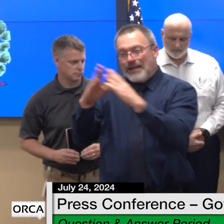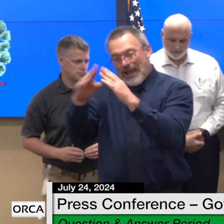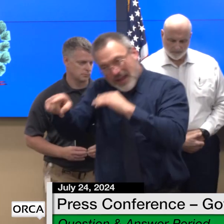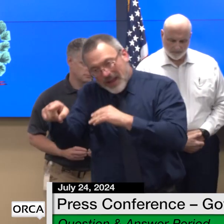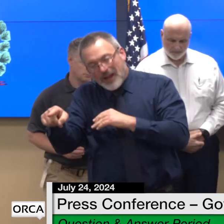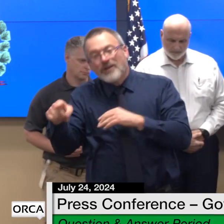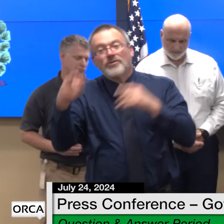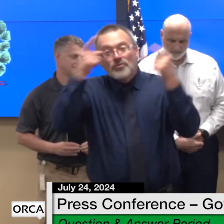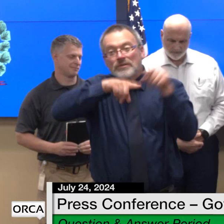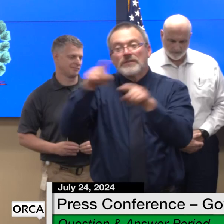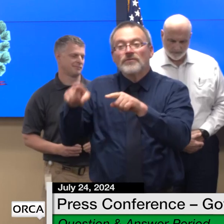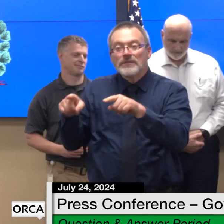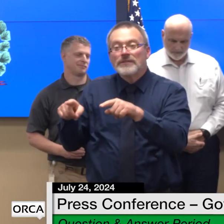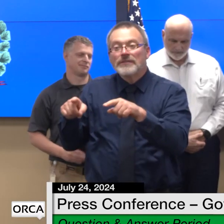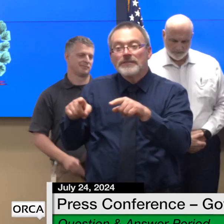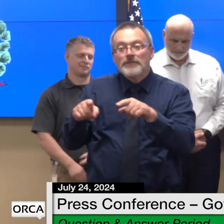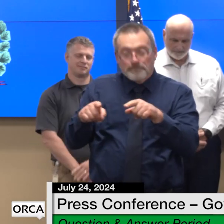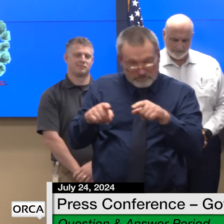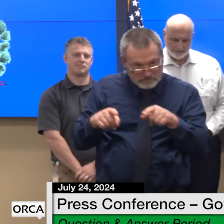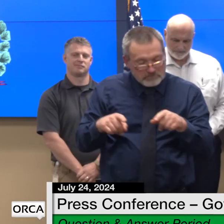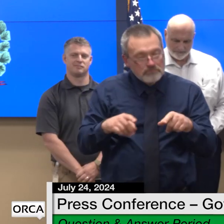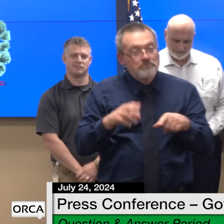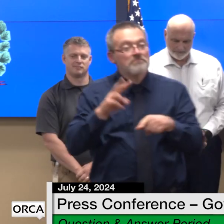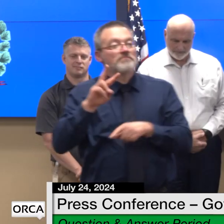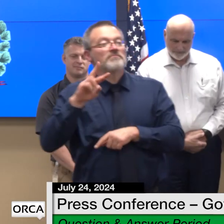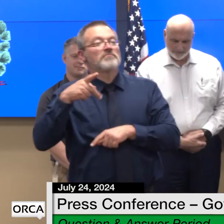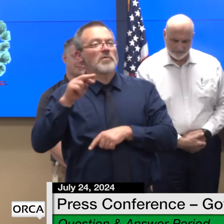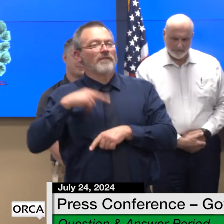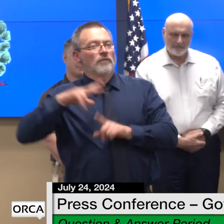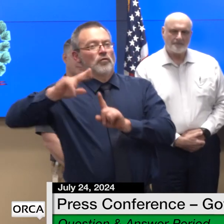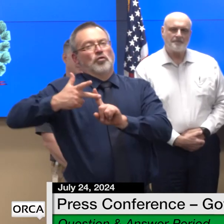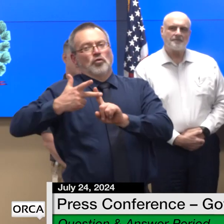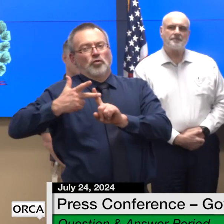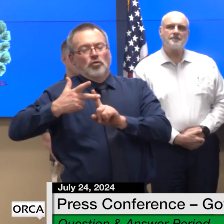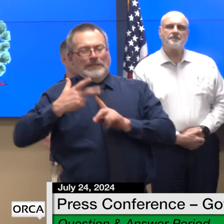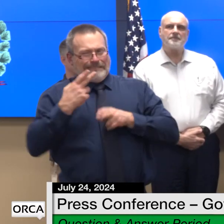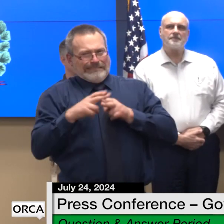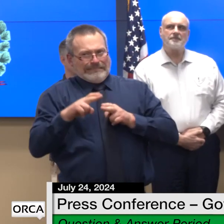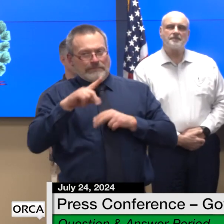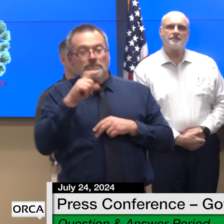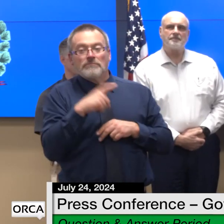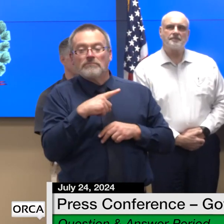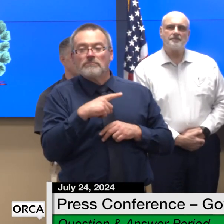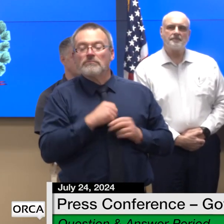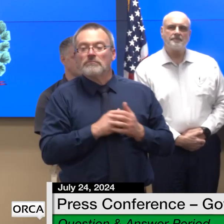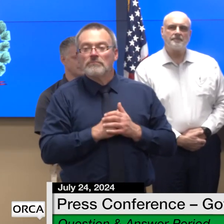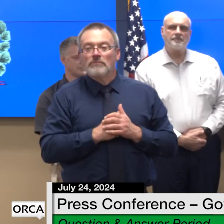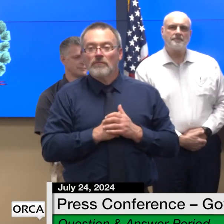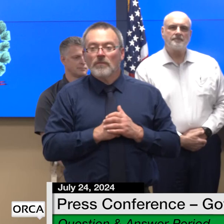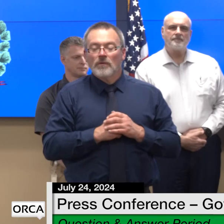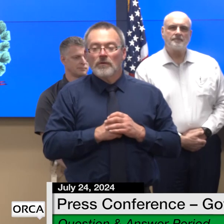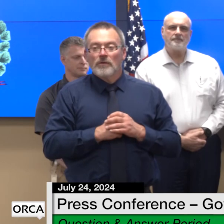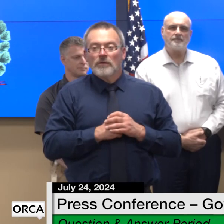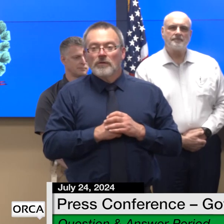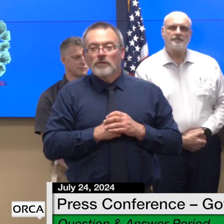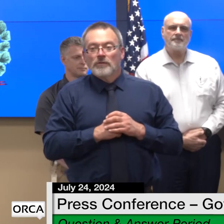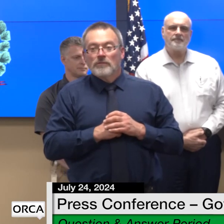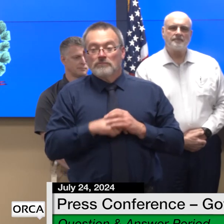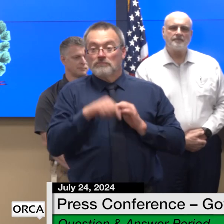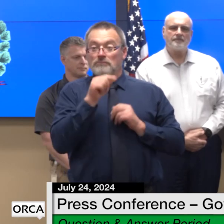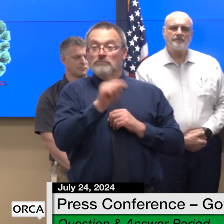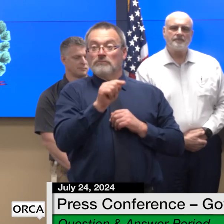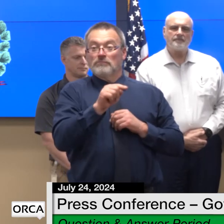sorry, just one more quick question, then I'll let it go. Do we have an update on the number of homes that have